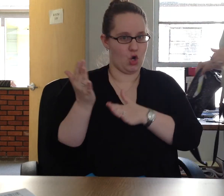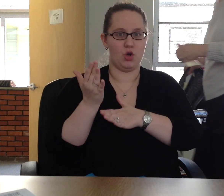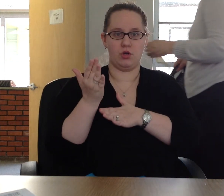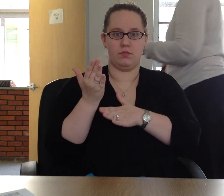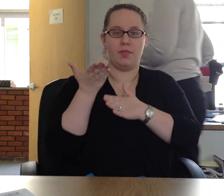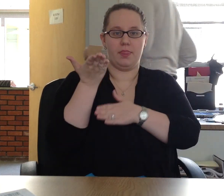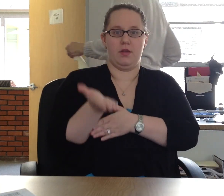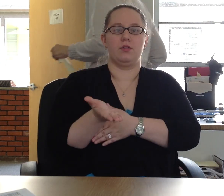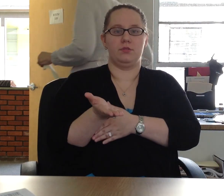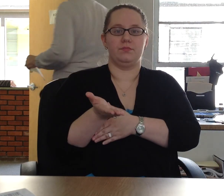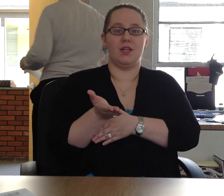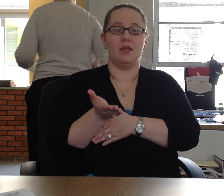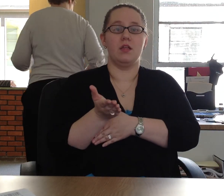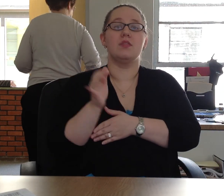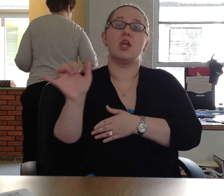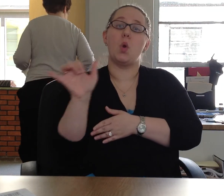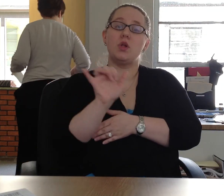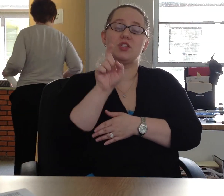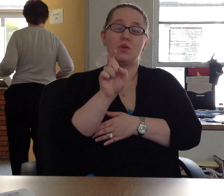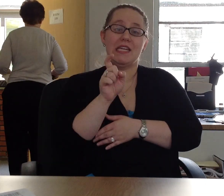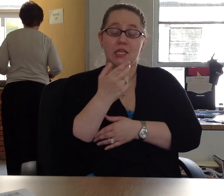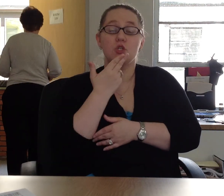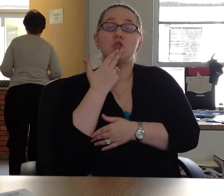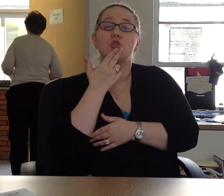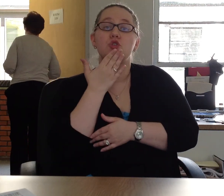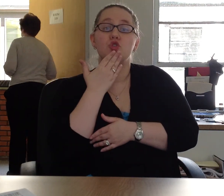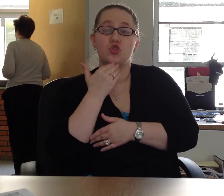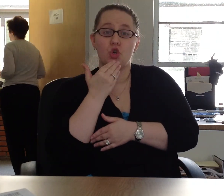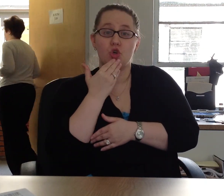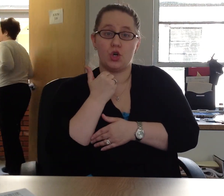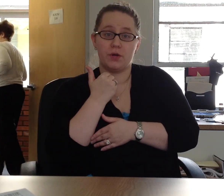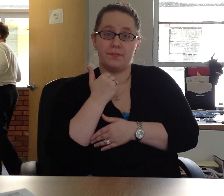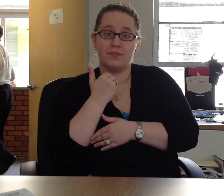They need sugar and have the ability to change starch into sugar.